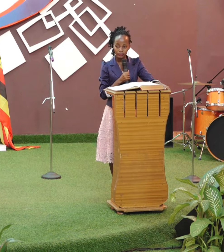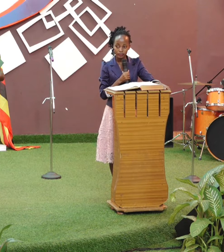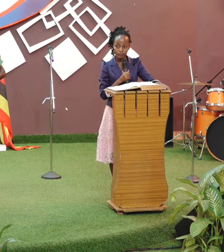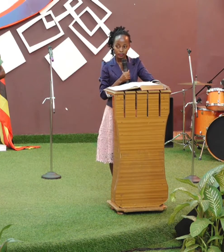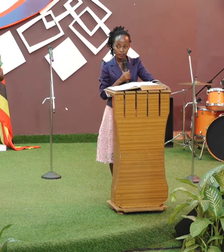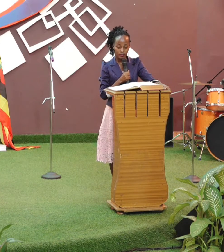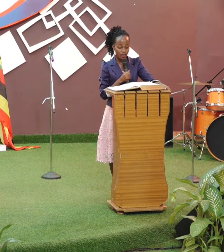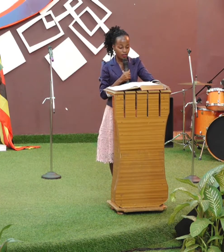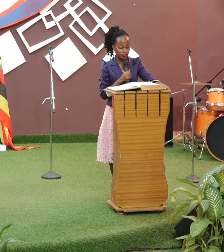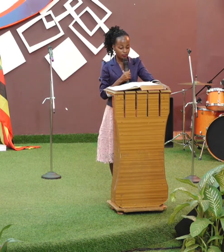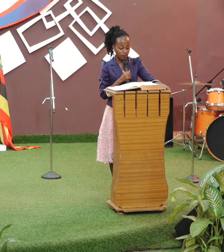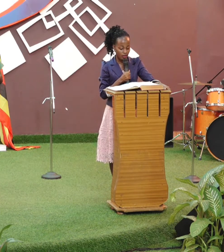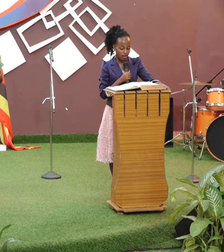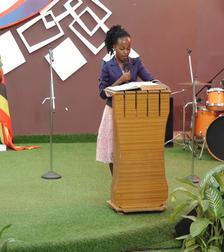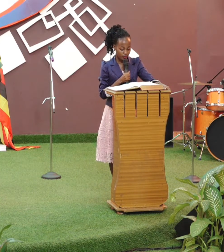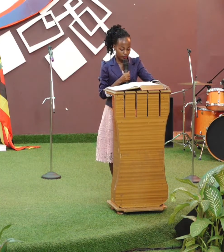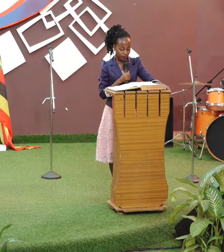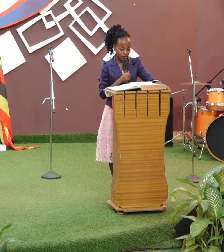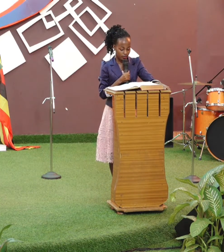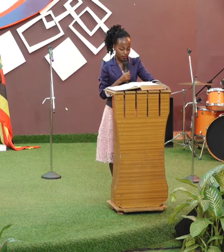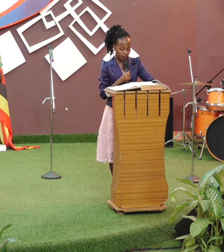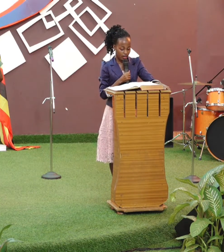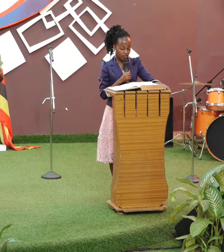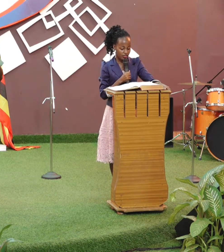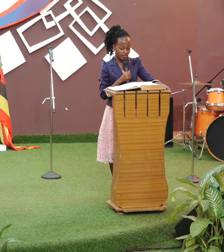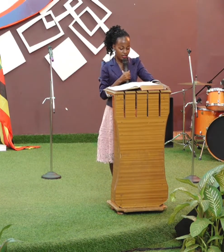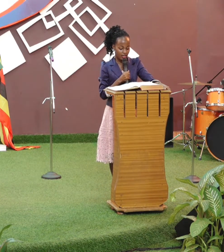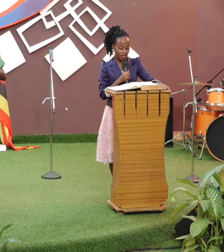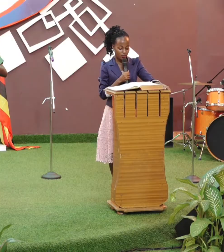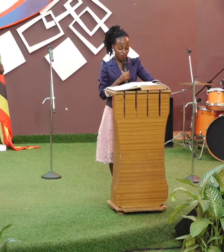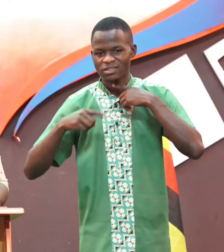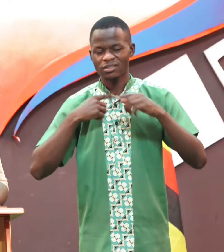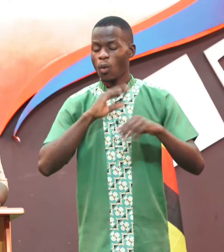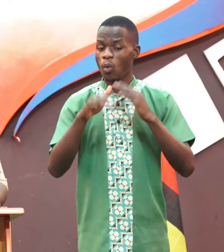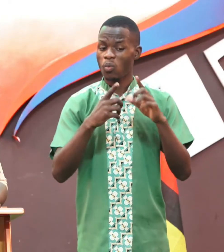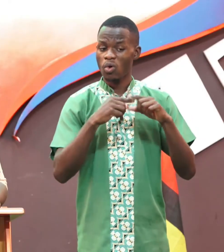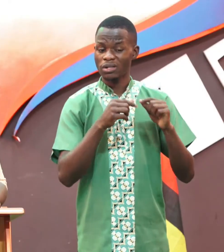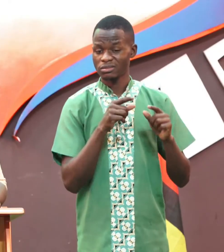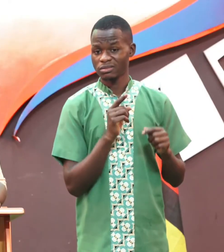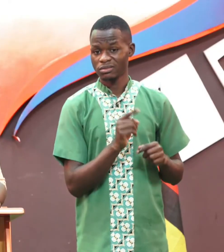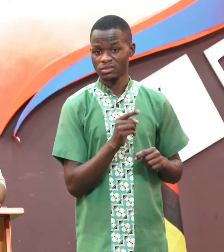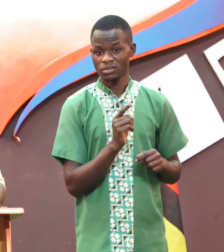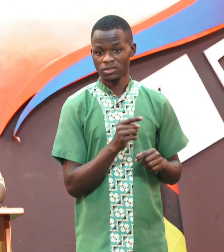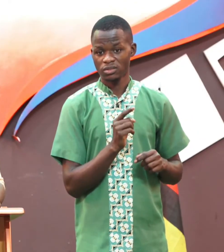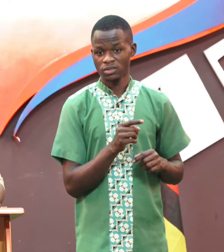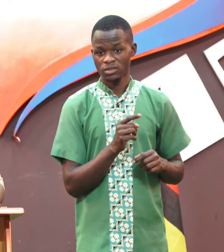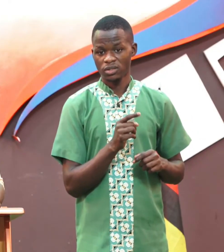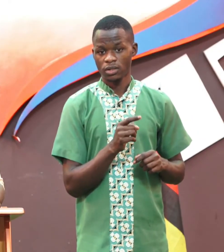balatango gamba den sa gamba den nimba ebi gambe. And you're just saying, I was only joking, it's a